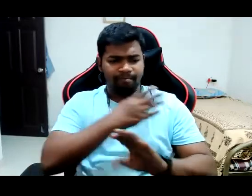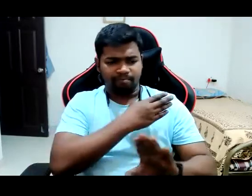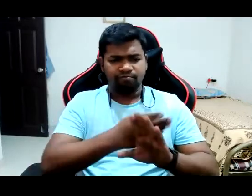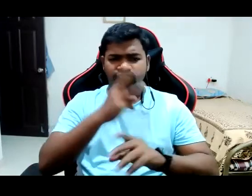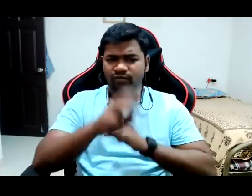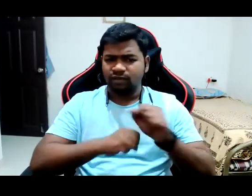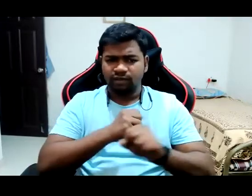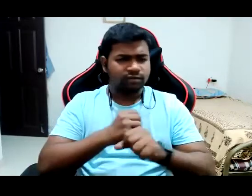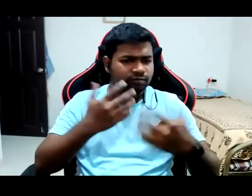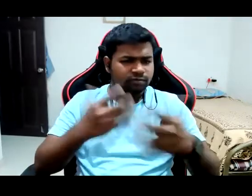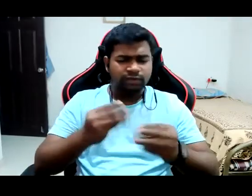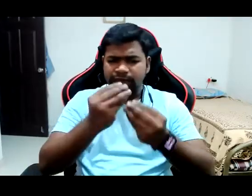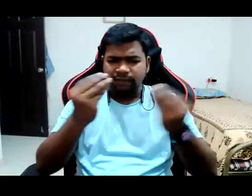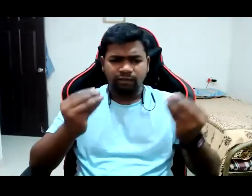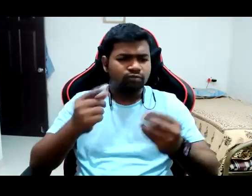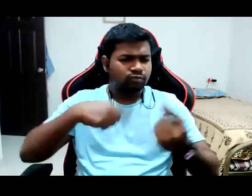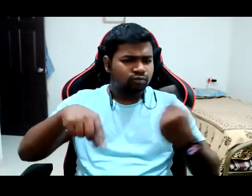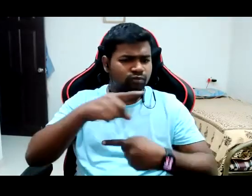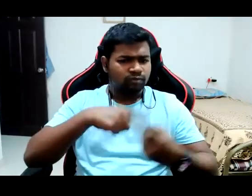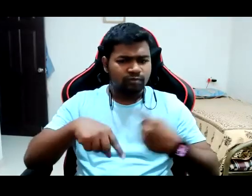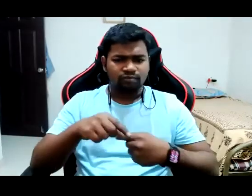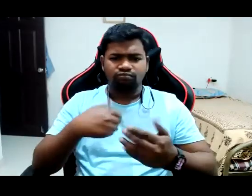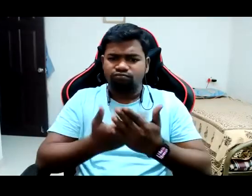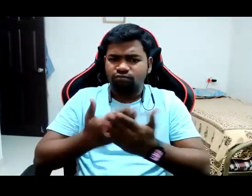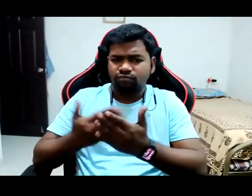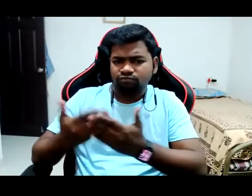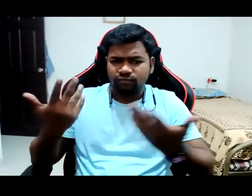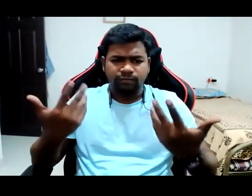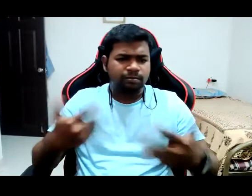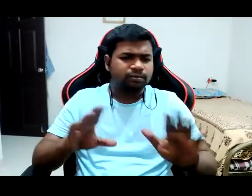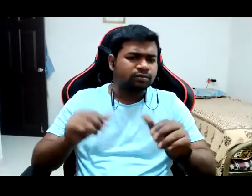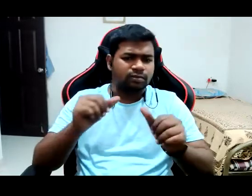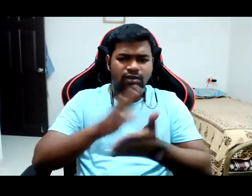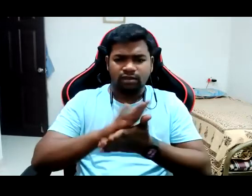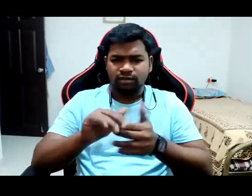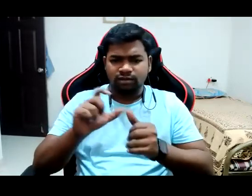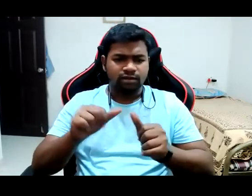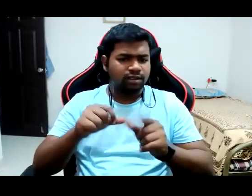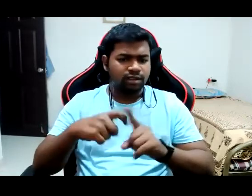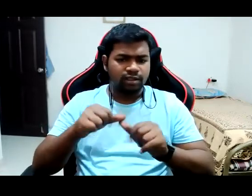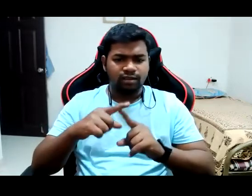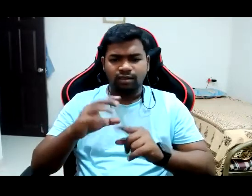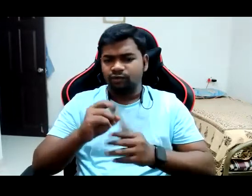some of you participated in these hackathons in prior years as well. So it's great to have you back again.